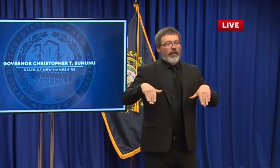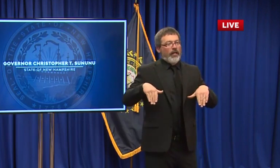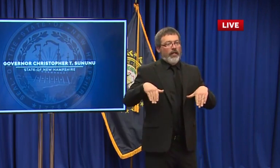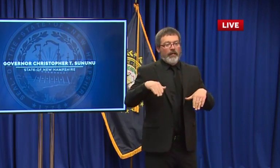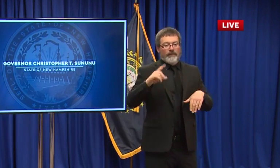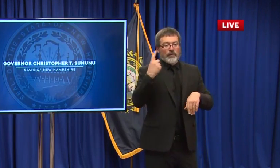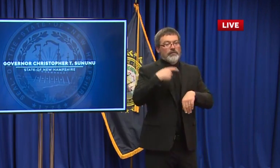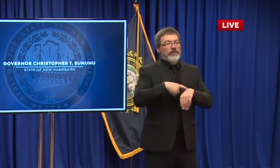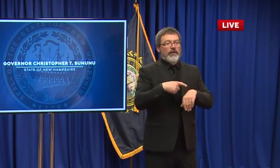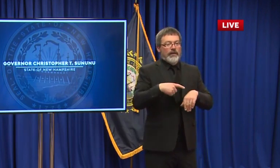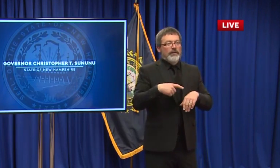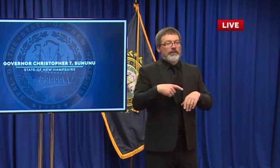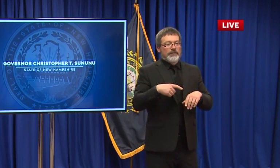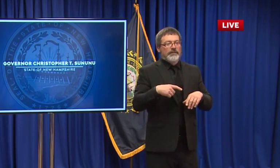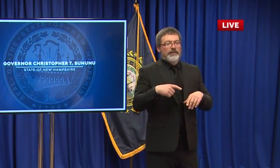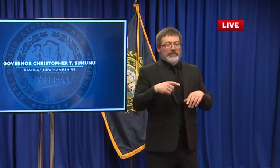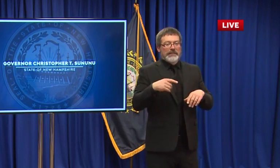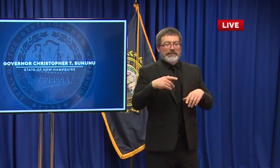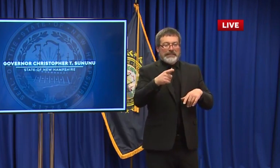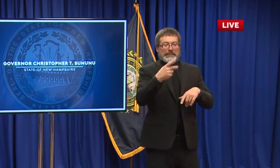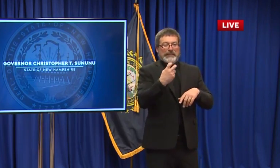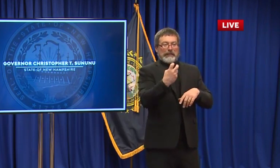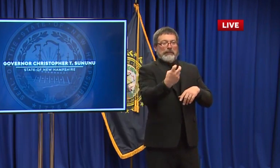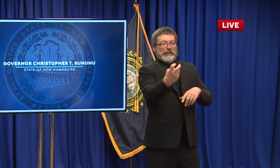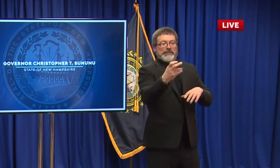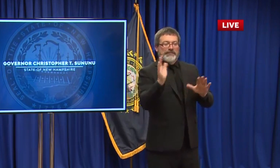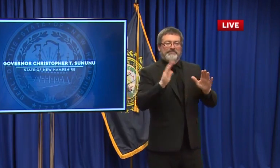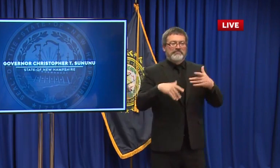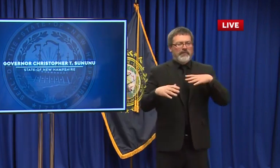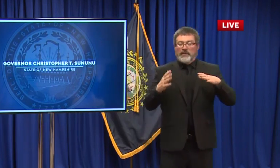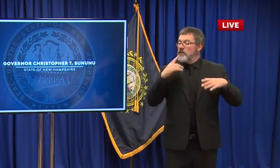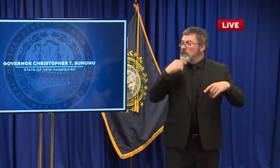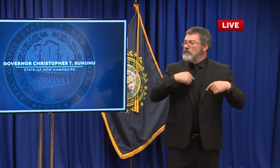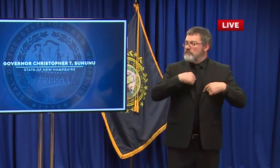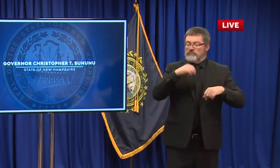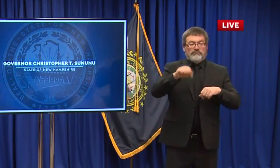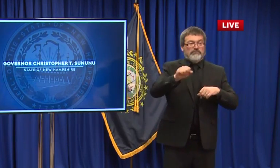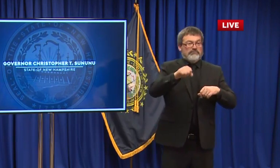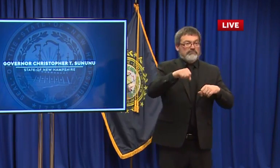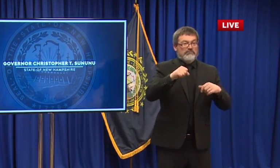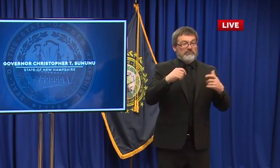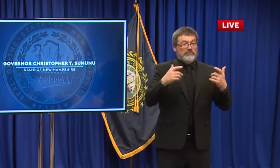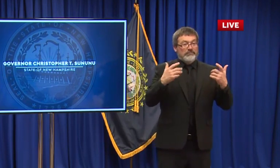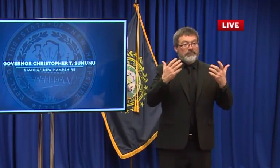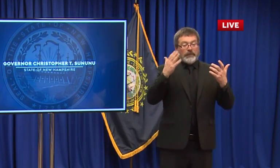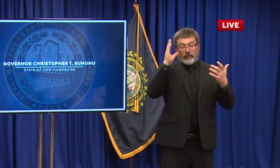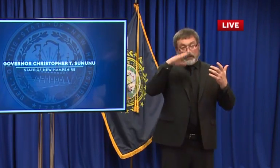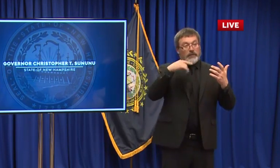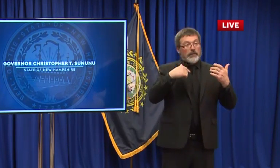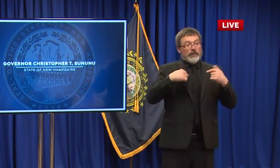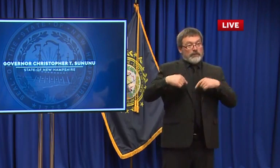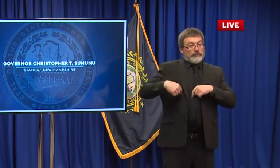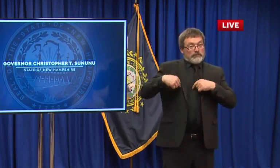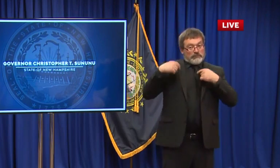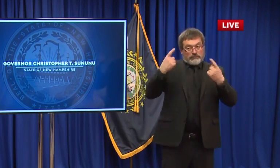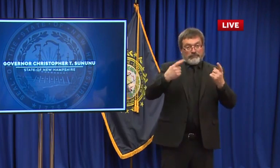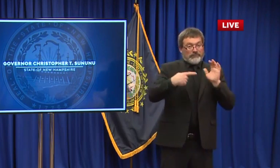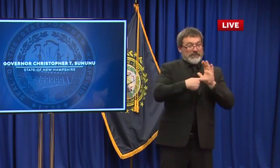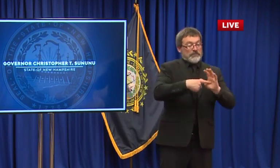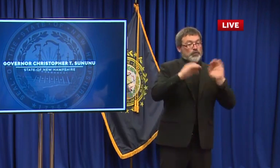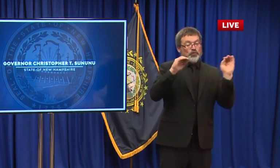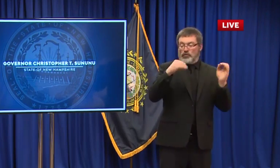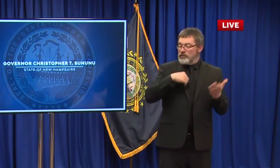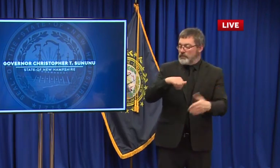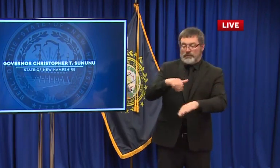don't need to back off or anything no we really again it's part of the program even though i i don't have a symptom at all haven't had it thank god uh knock on wood we you know i've